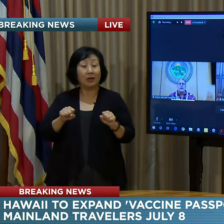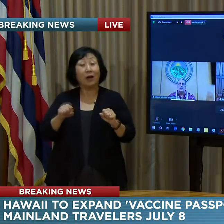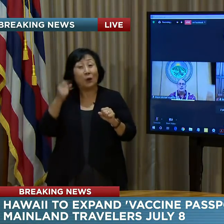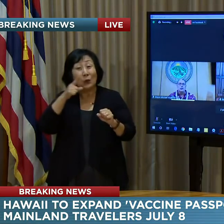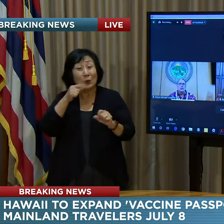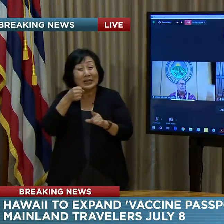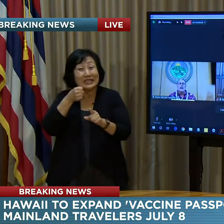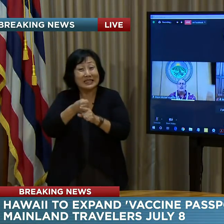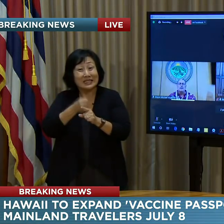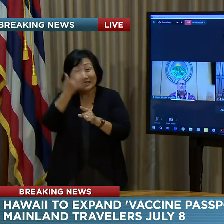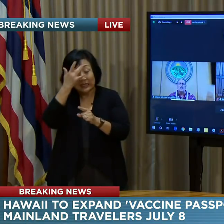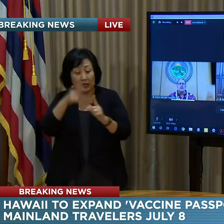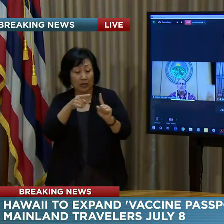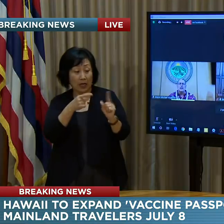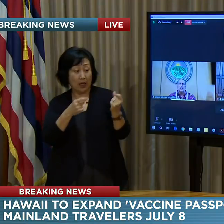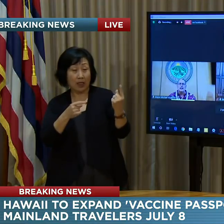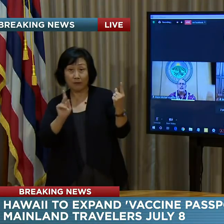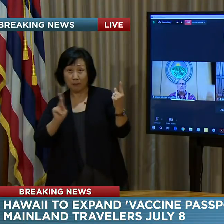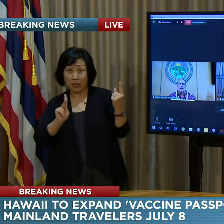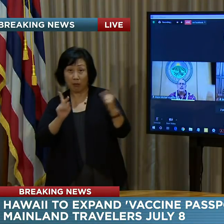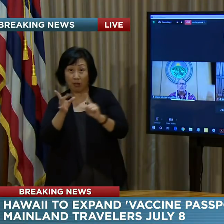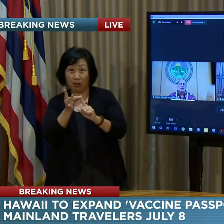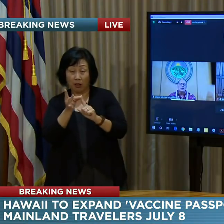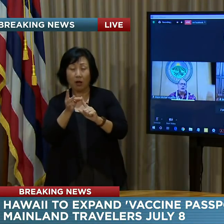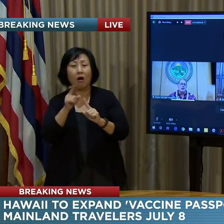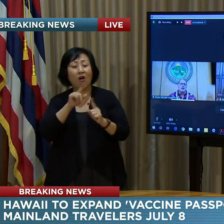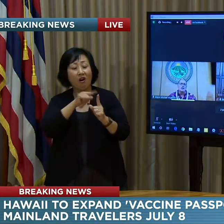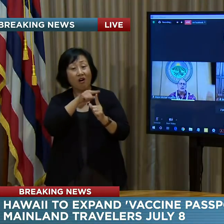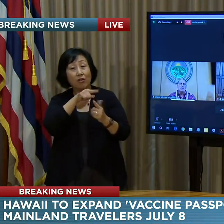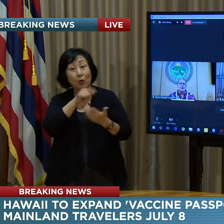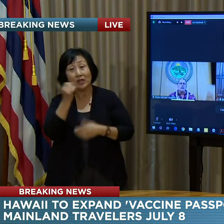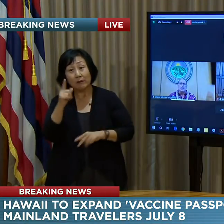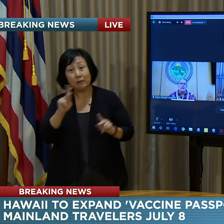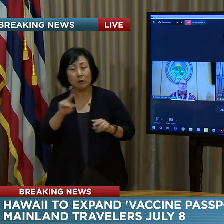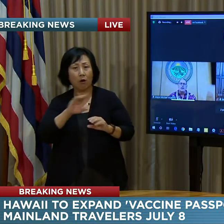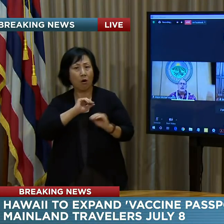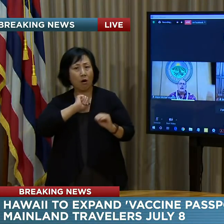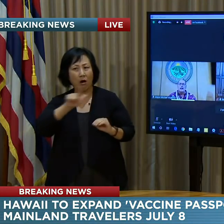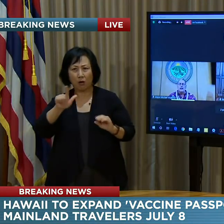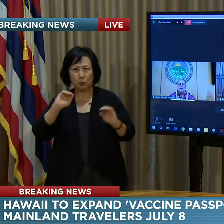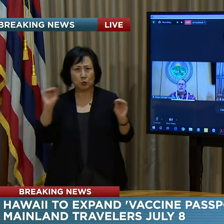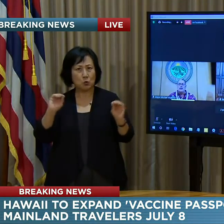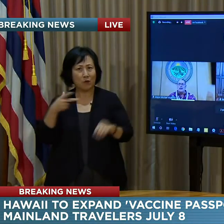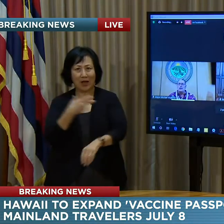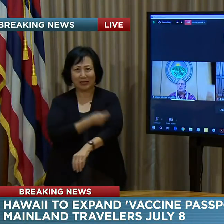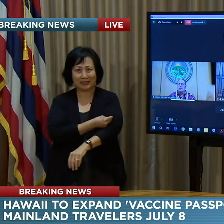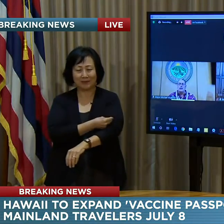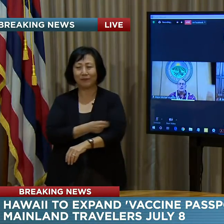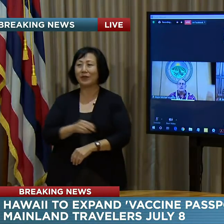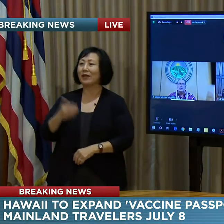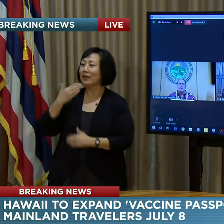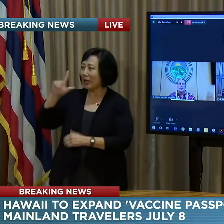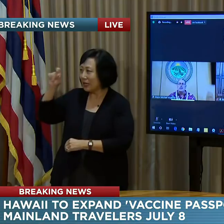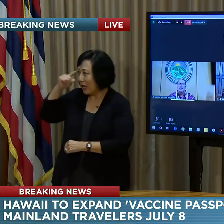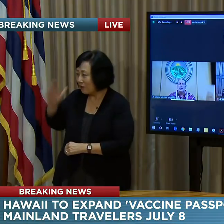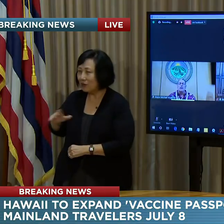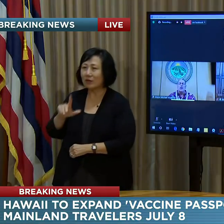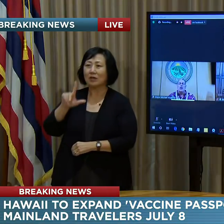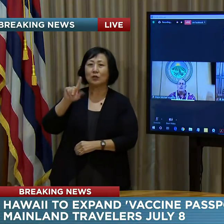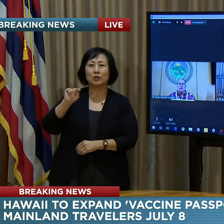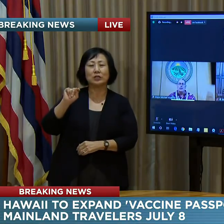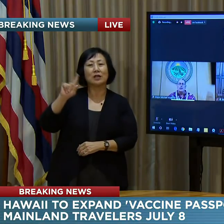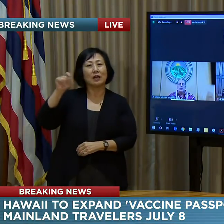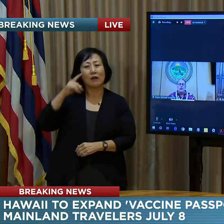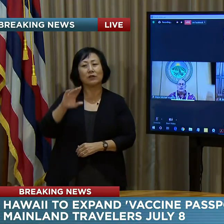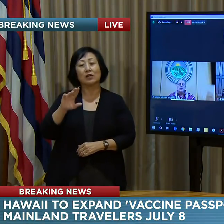non-vaccinated. So we have to start looking at that fact. So I want to thank you, Governor, again, Lieutenant Governor, Dr. Char, Department of Health,